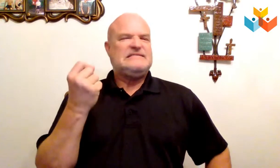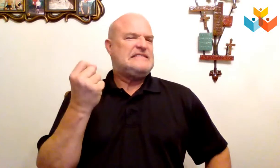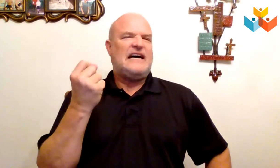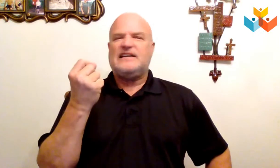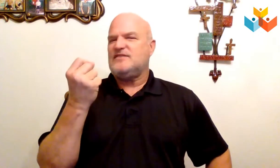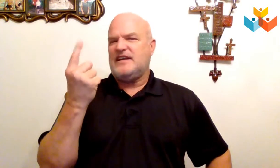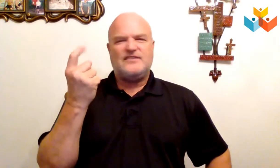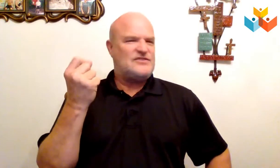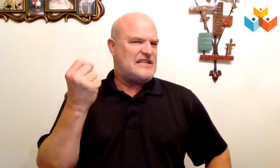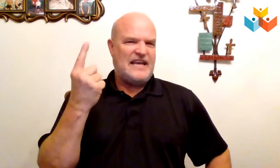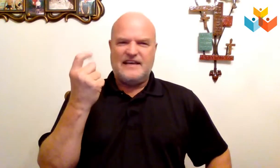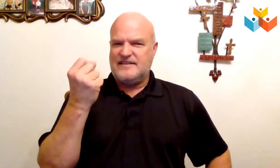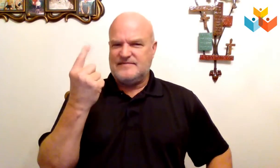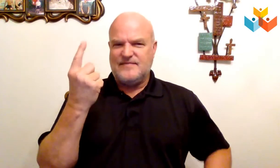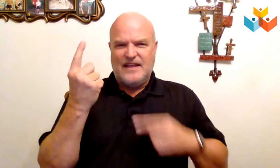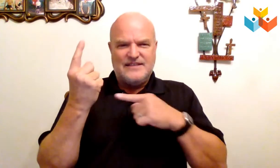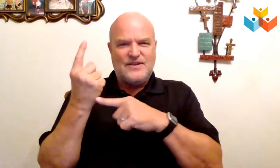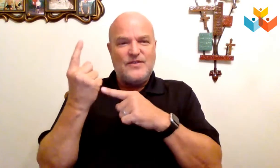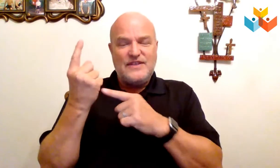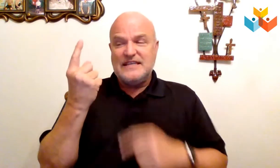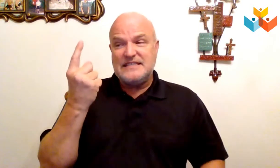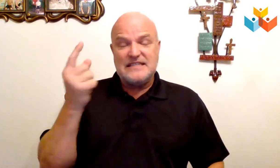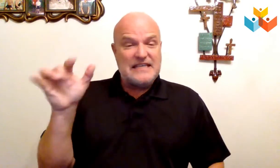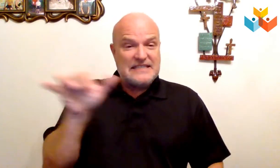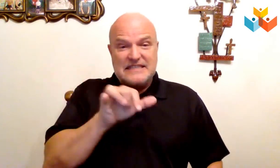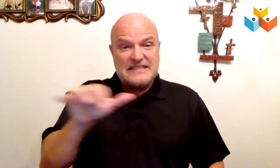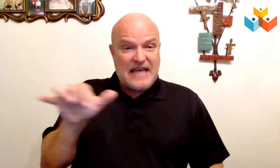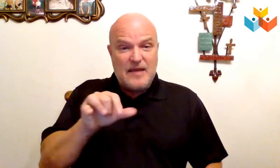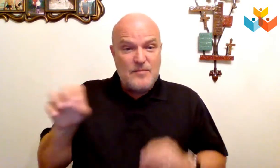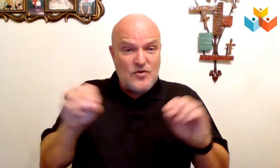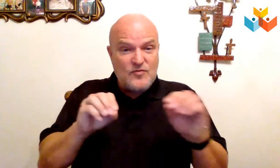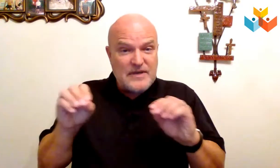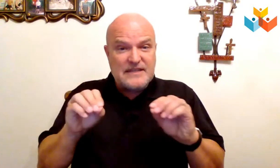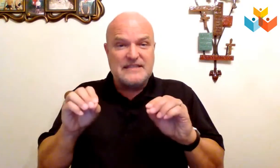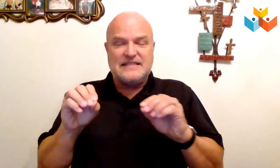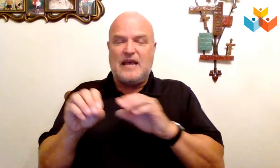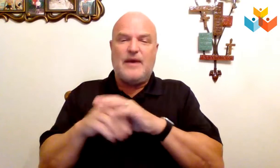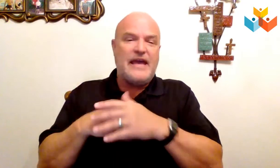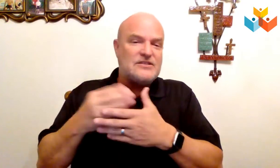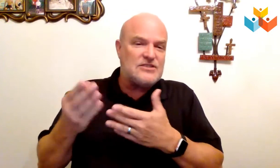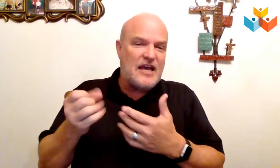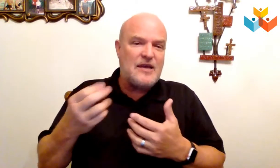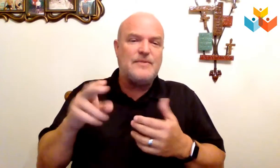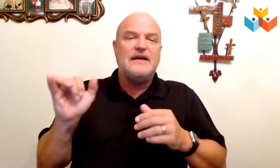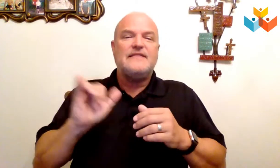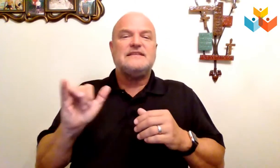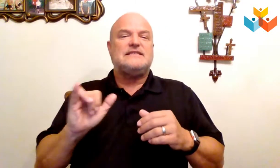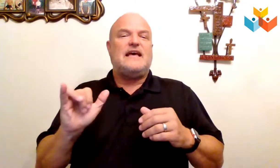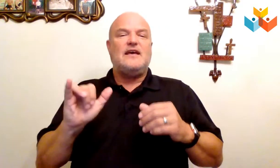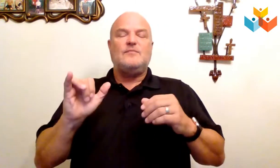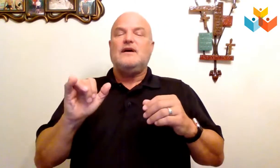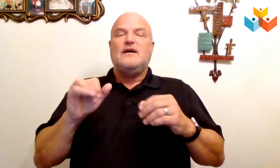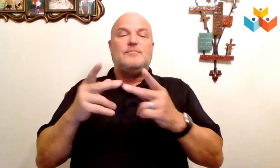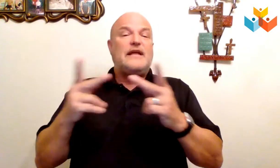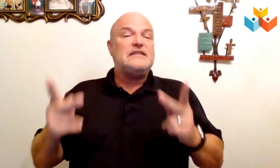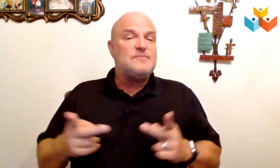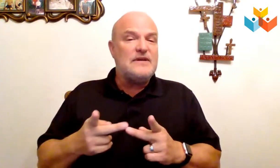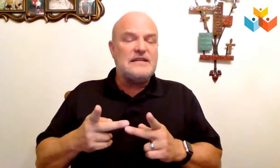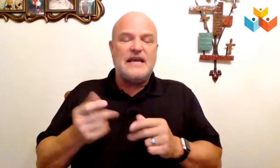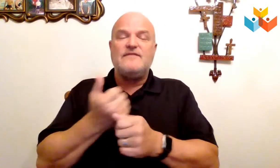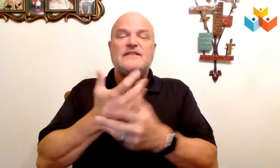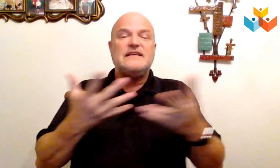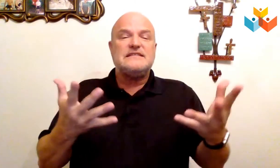understand? I don't understand. So this is the same movement, the same hand shape,